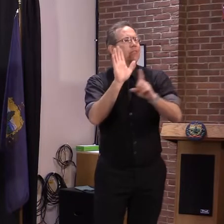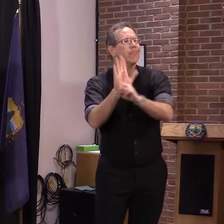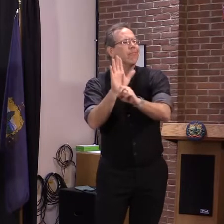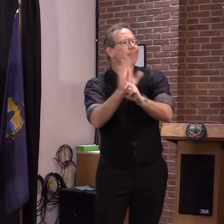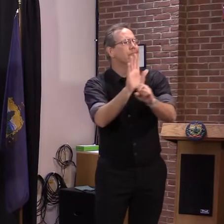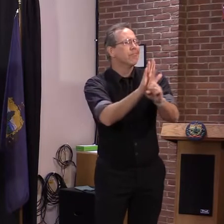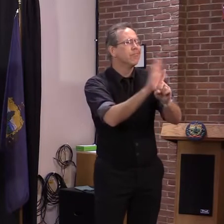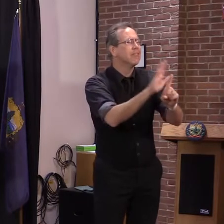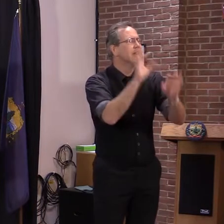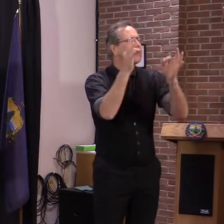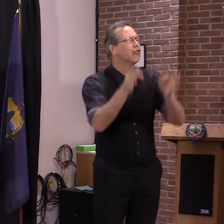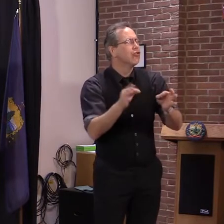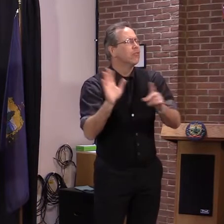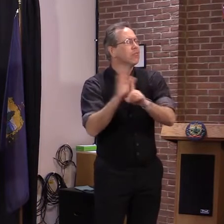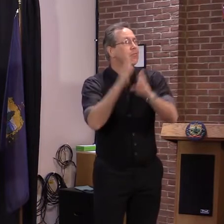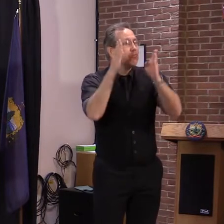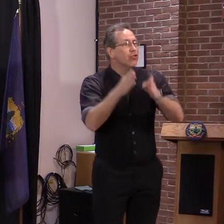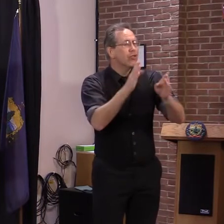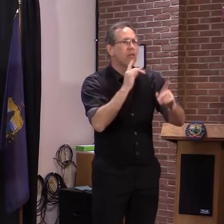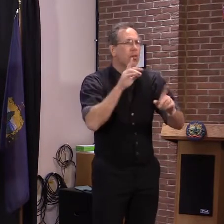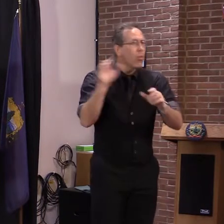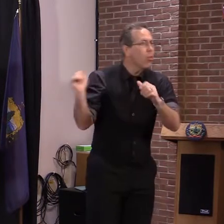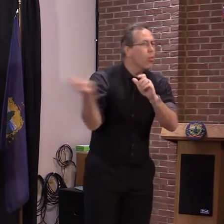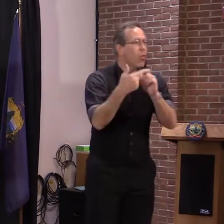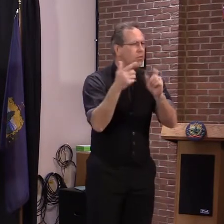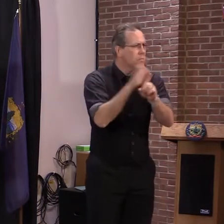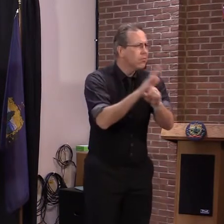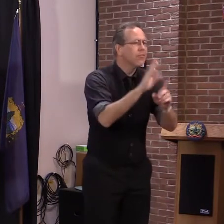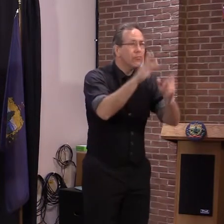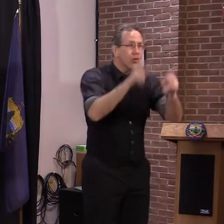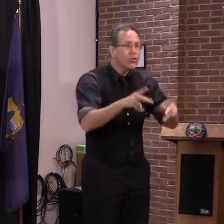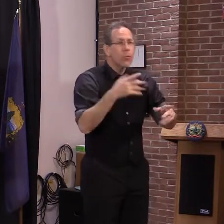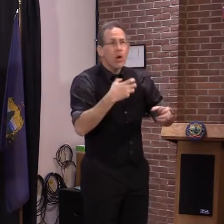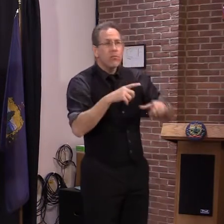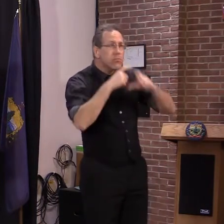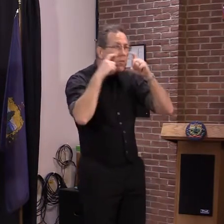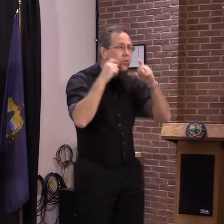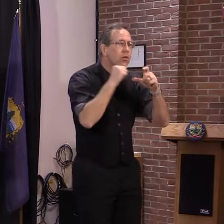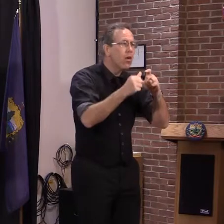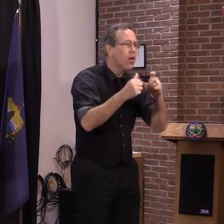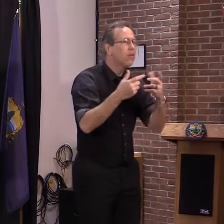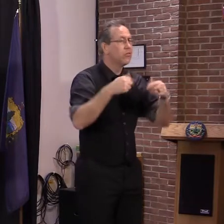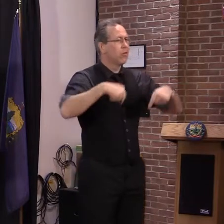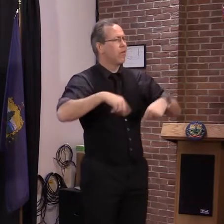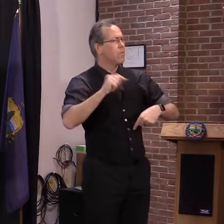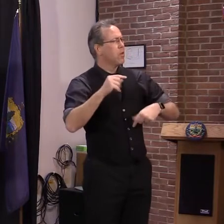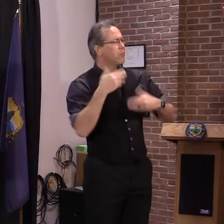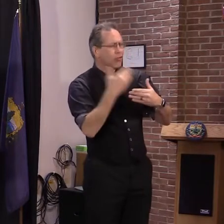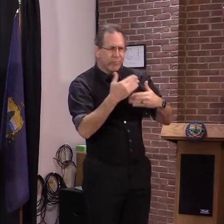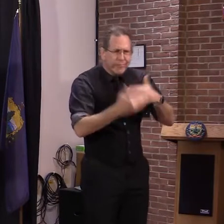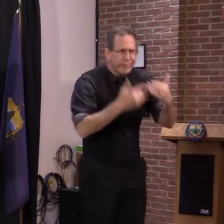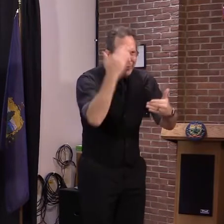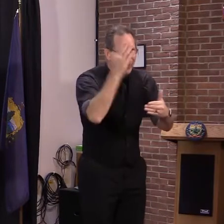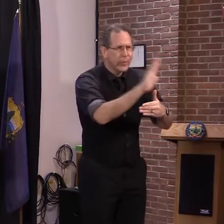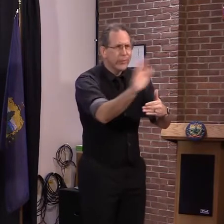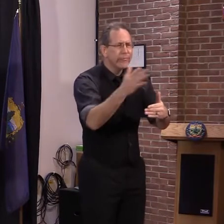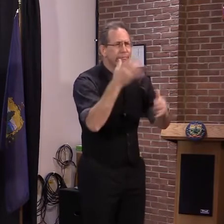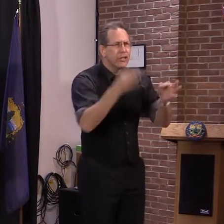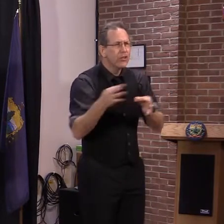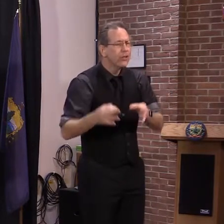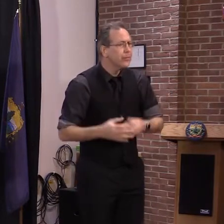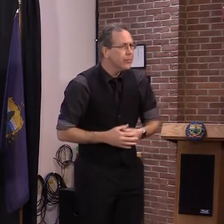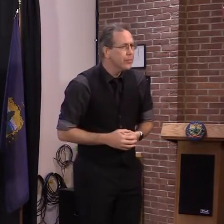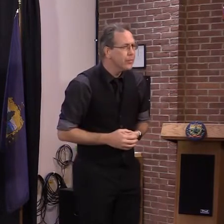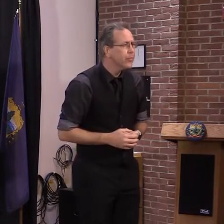for decisions like wearing masks, which we've been talking about here for quite some time. Dr. Fauci again reiterated the